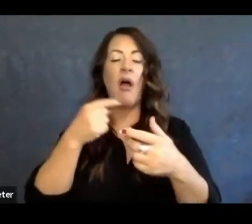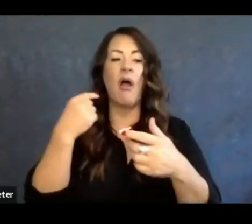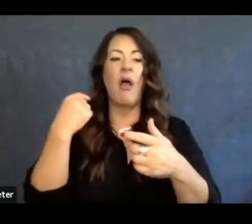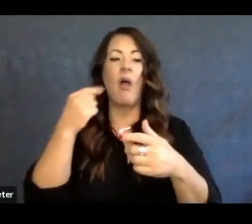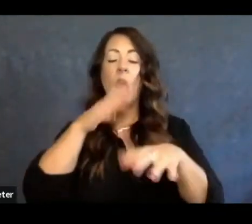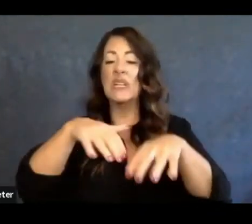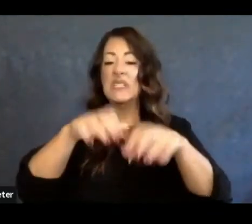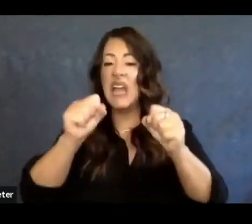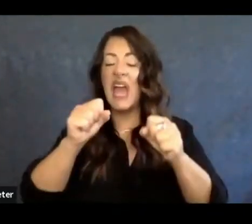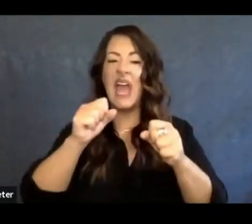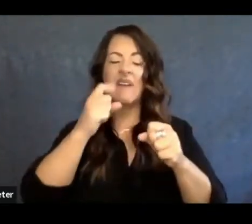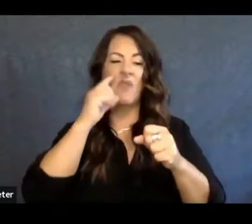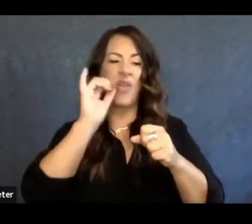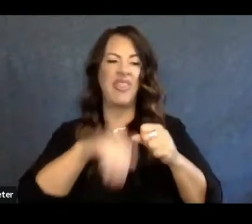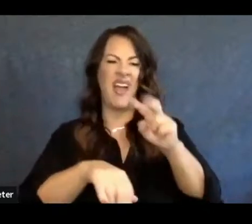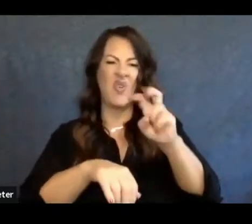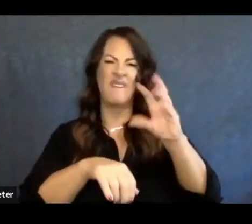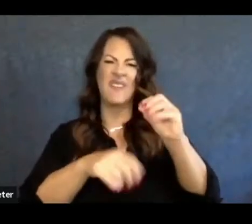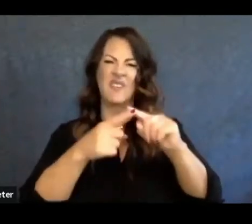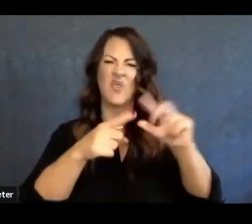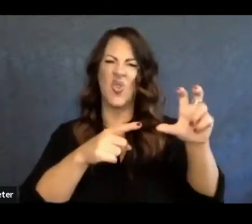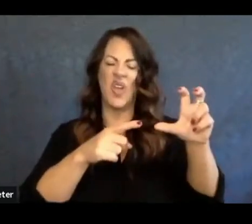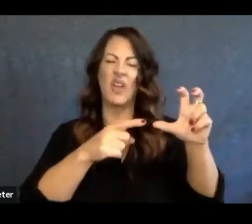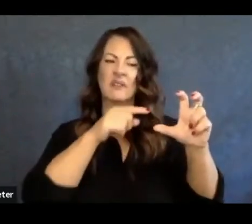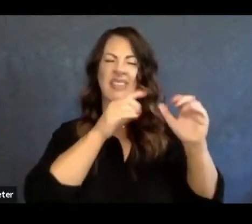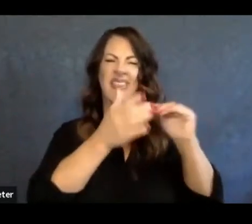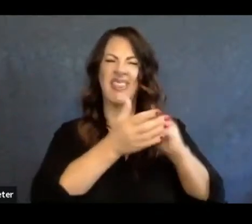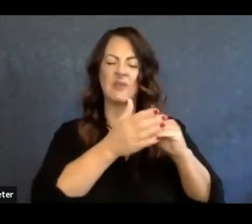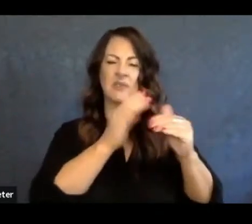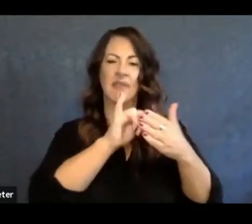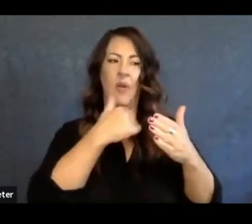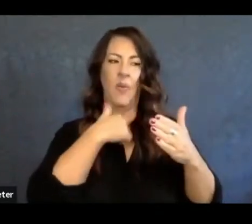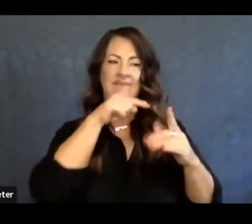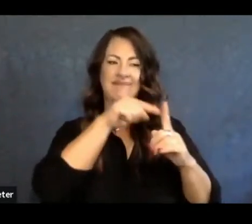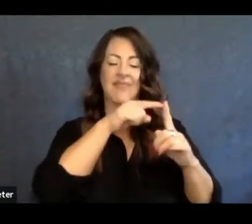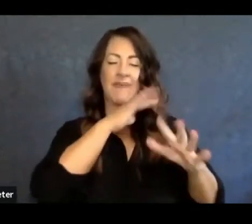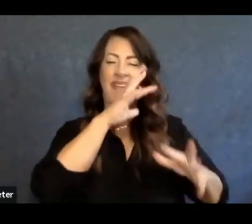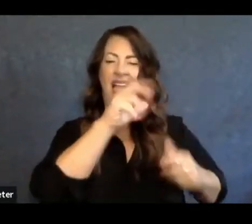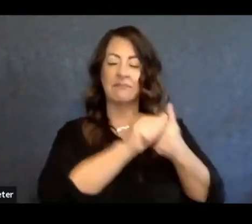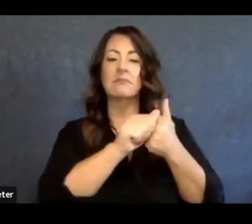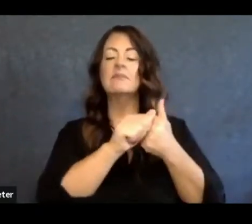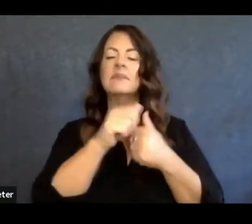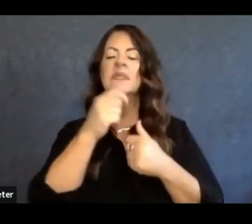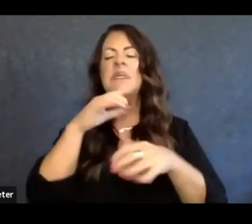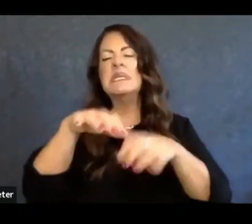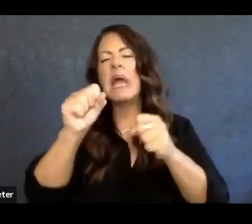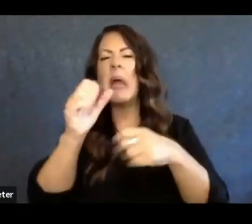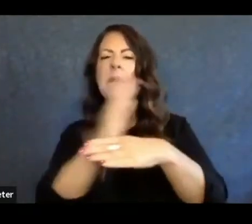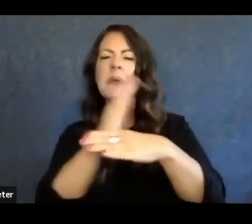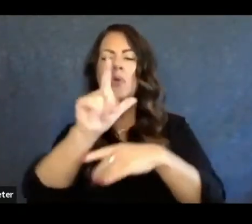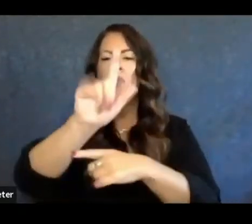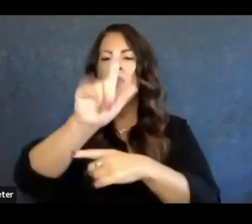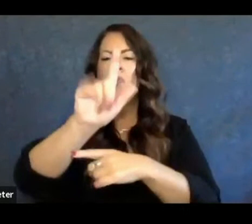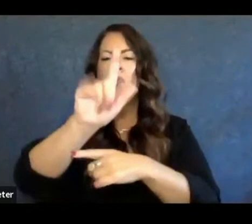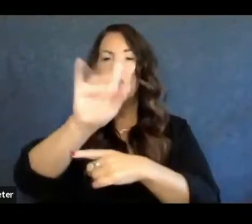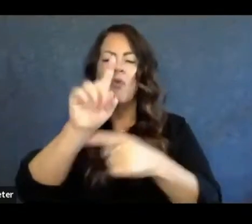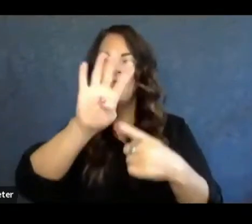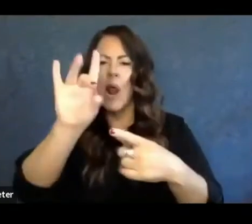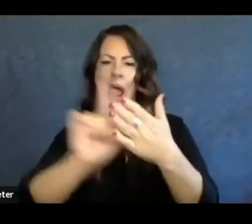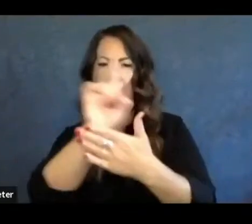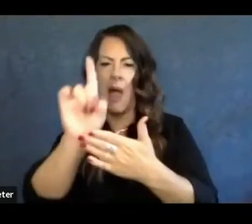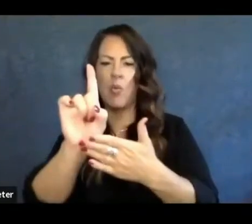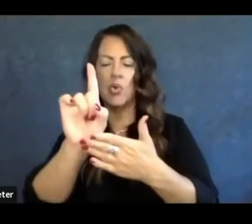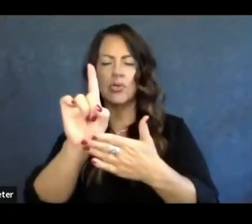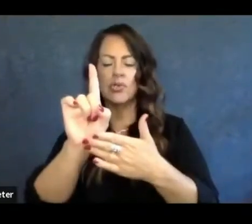backlog, as I mentioned, we are doing that actively now. We believe it will take anywhere from 24 to 48 hours to work